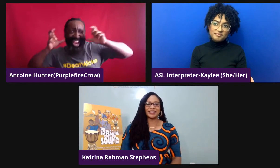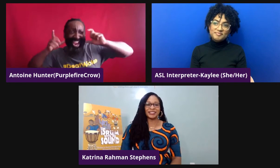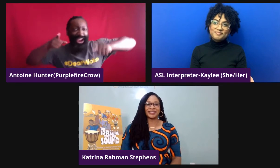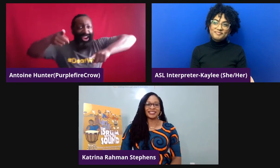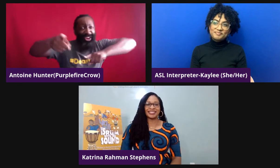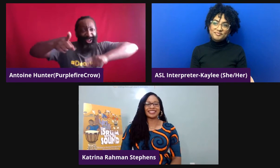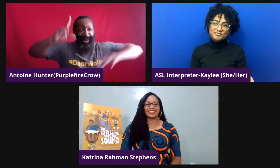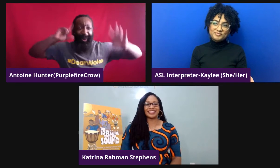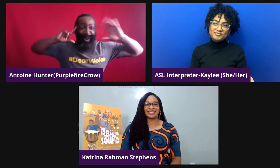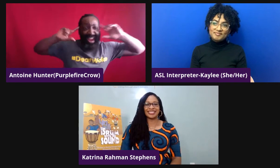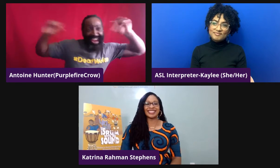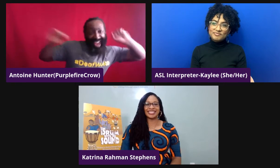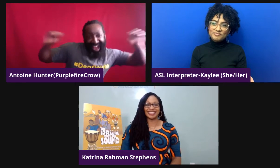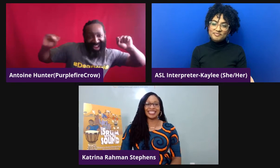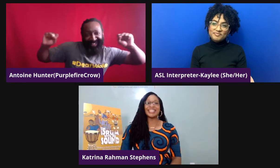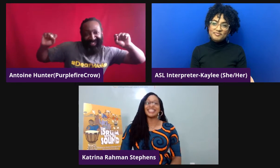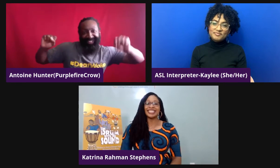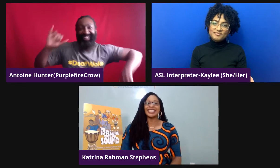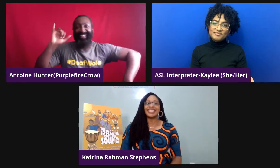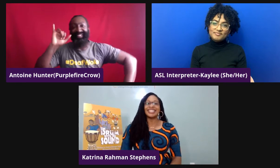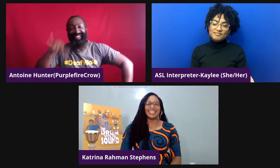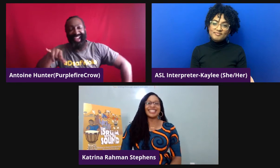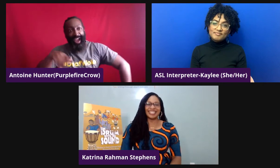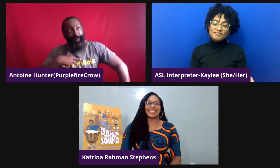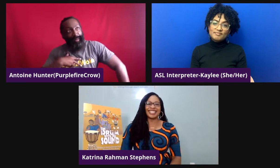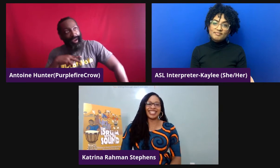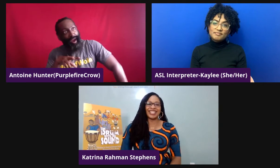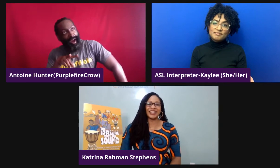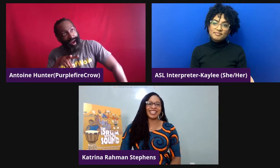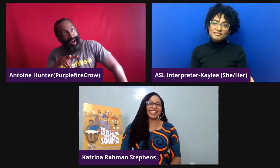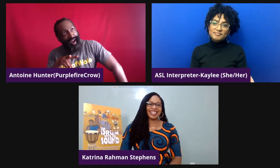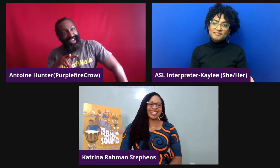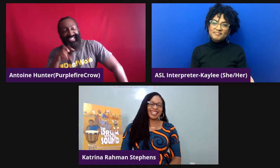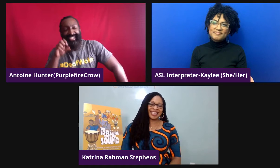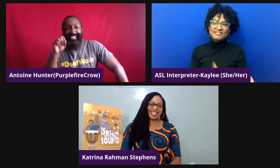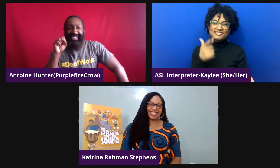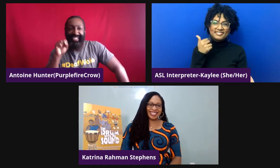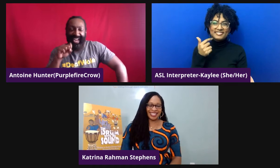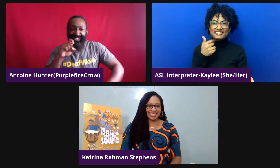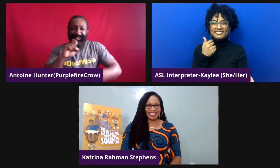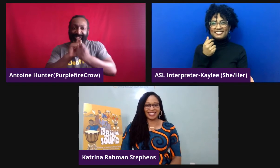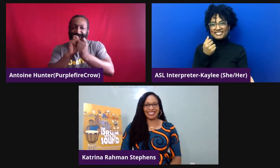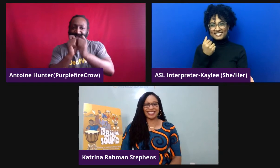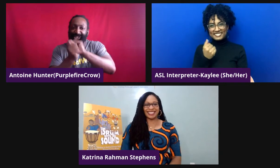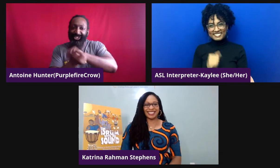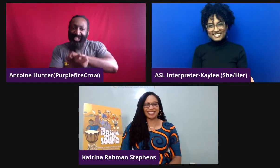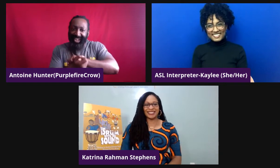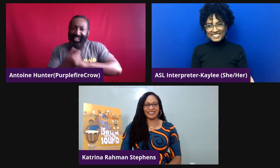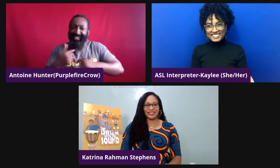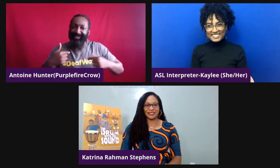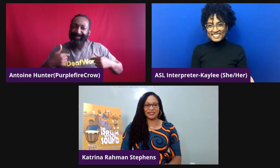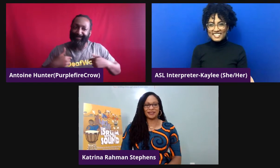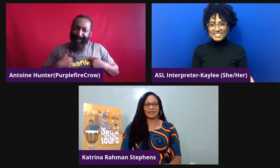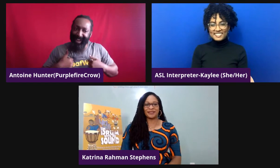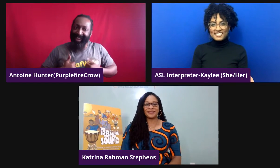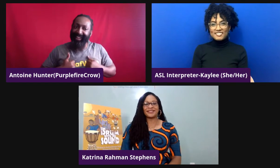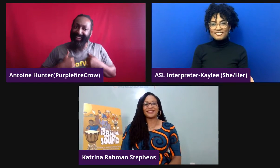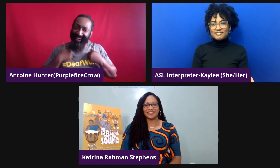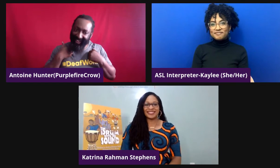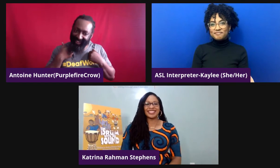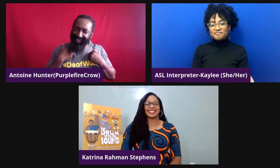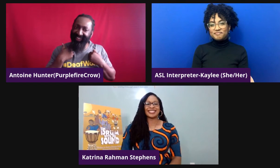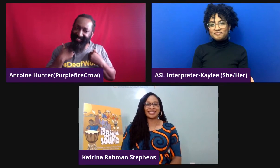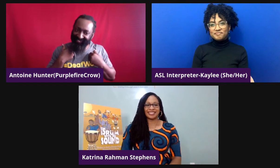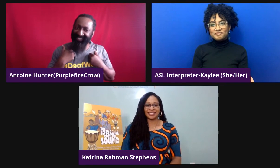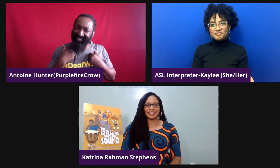signing. He's like, I can't hear you. I was like, what?